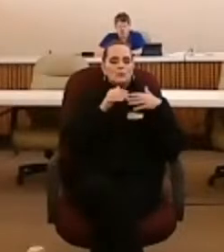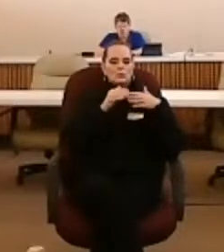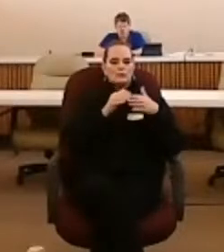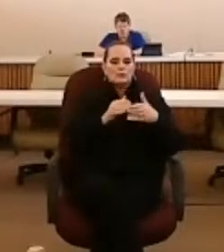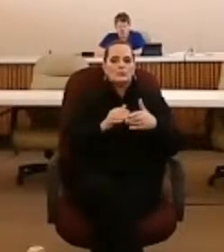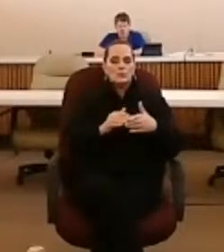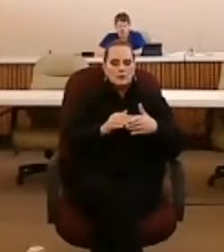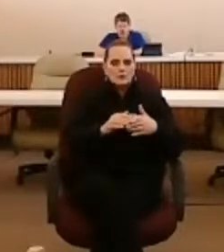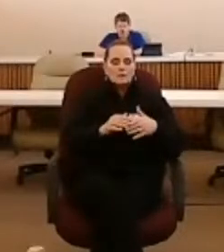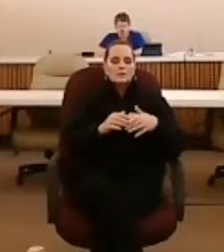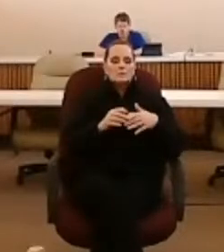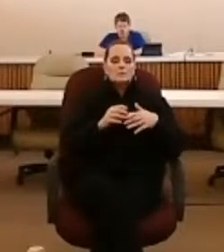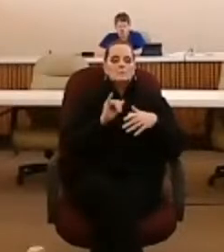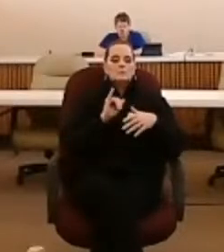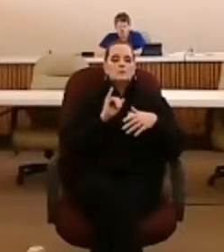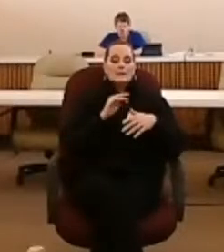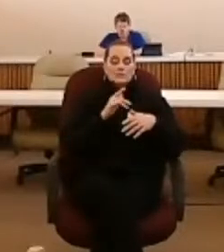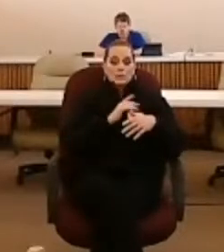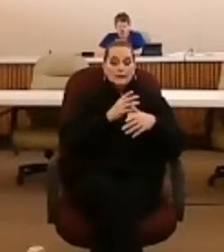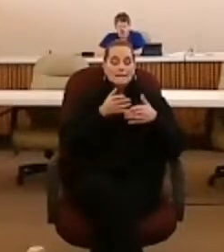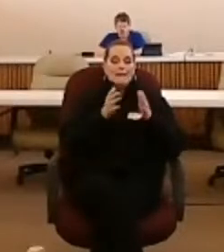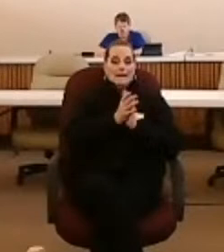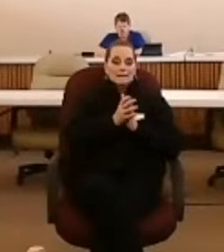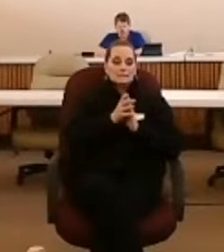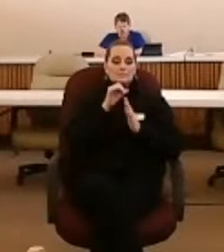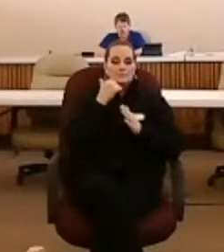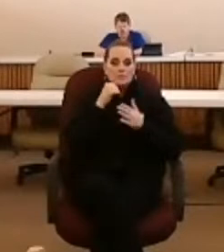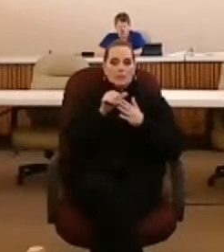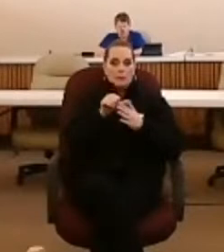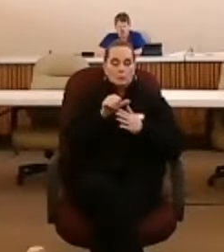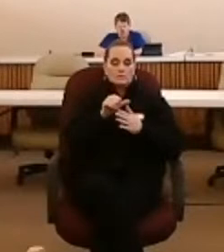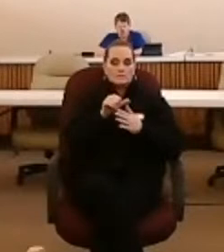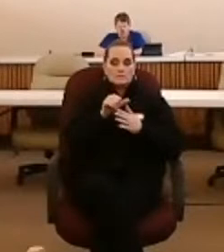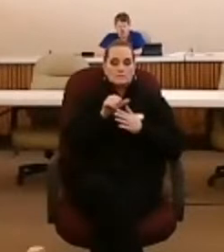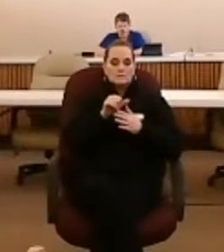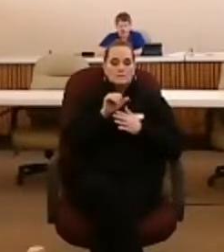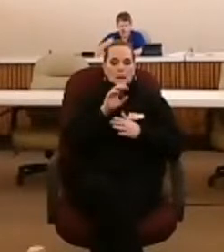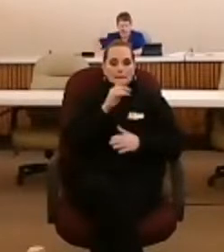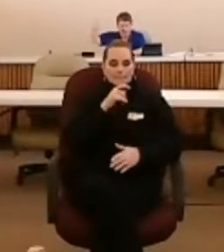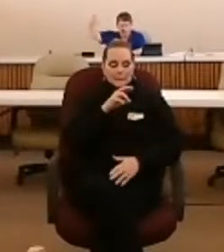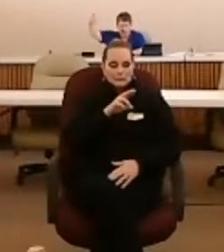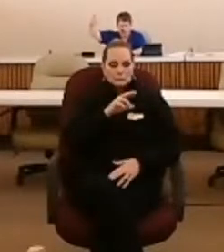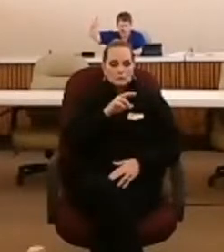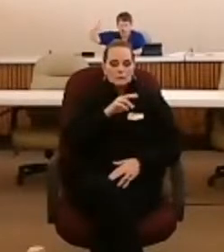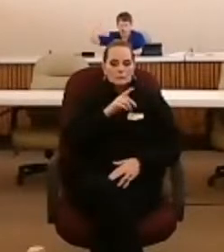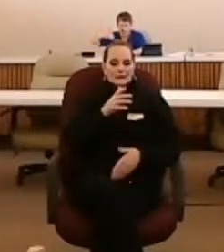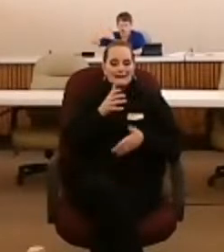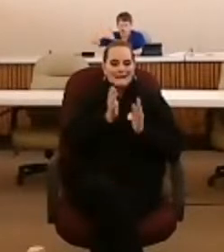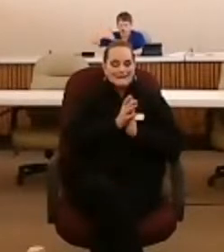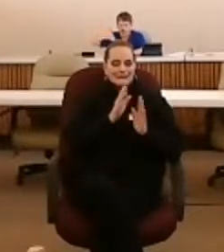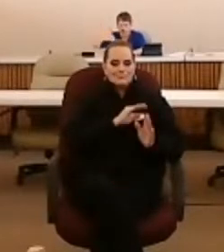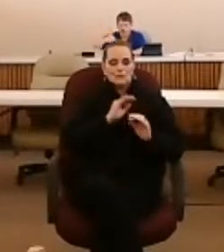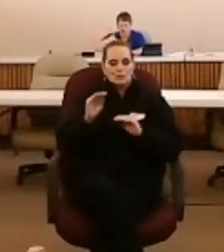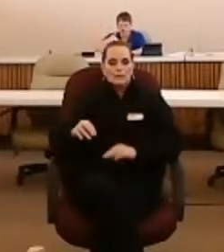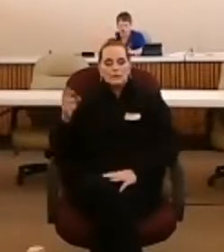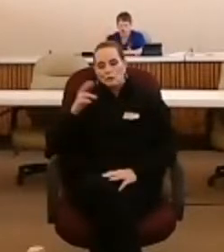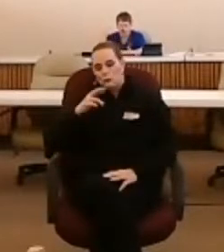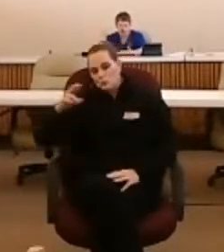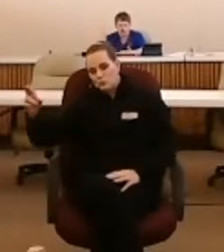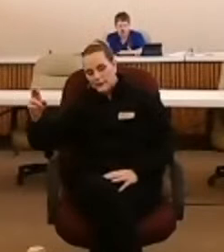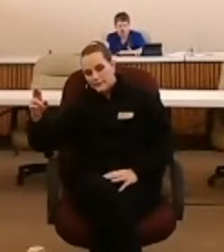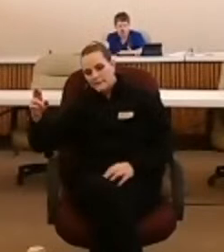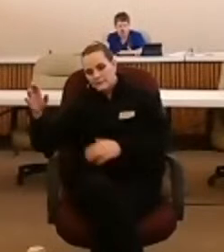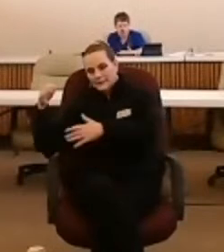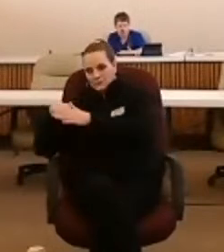the postmaster and had him move it to the right-hand entrance, so if you